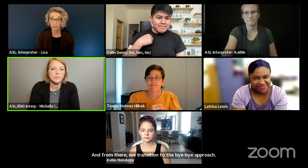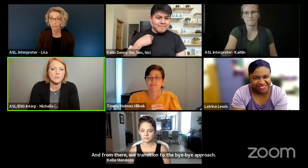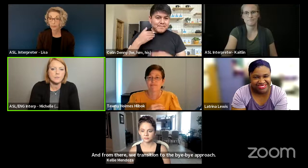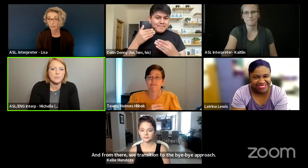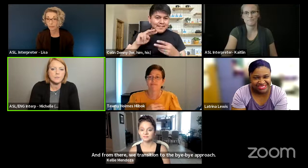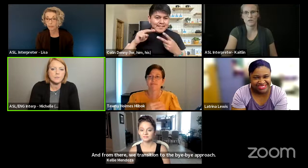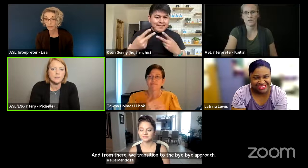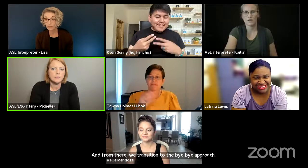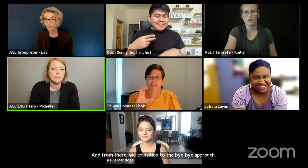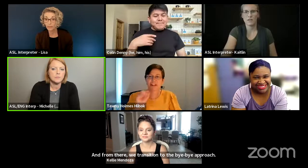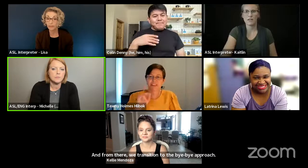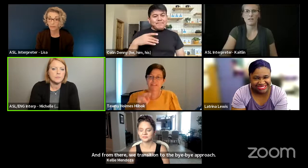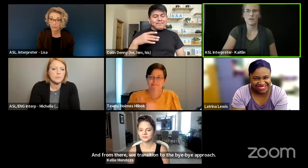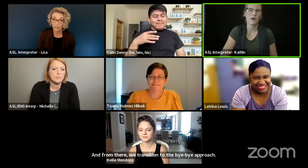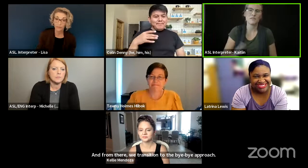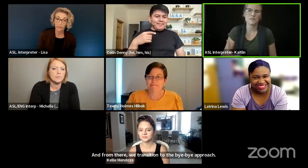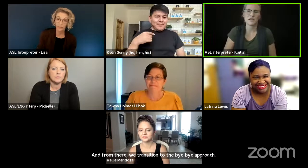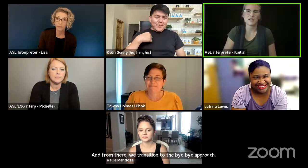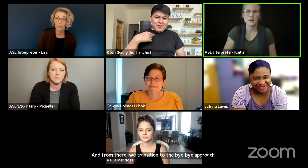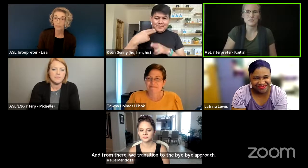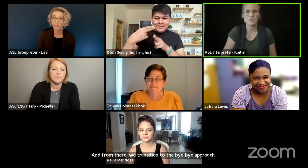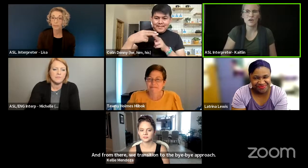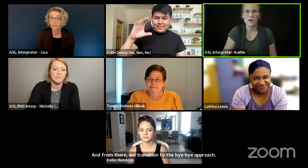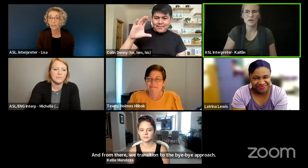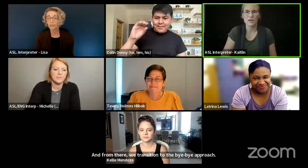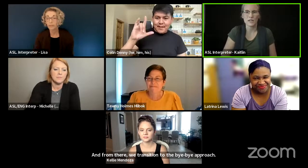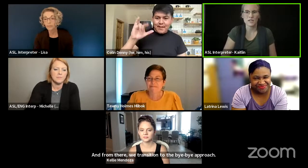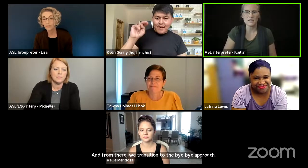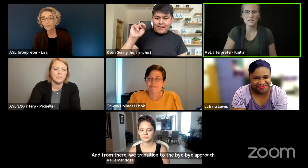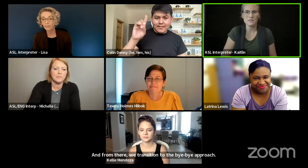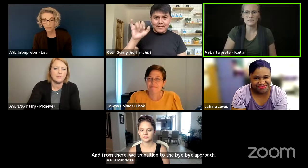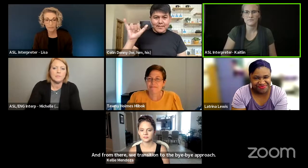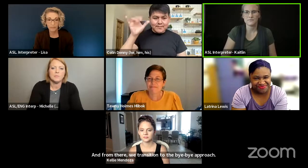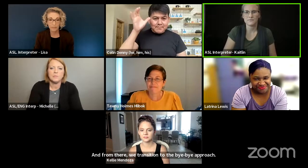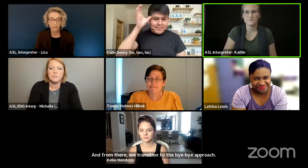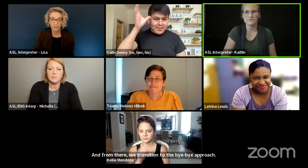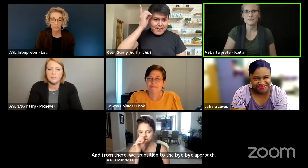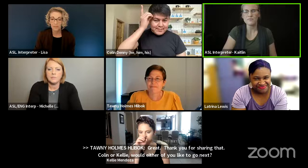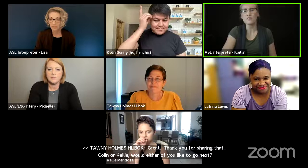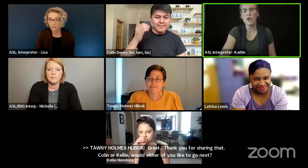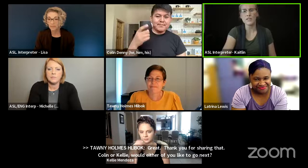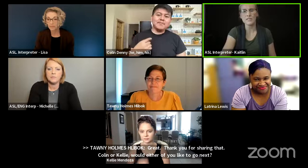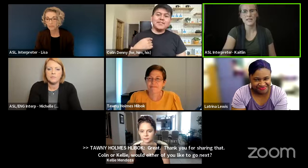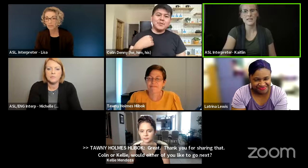next? Hello, I'll be second. My name's Colin